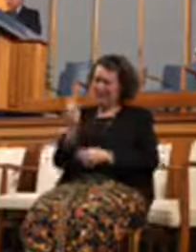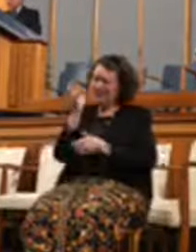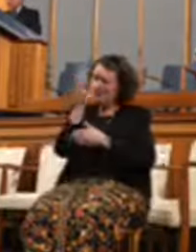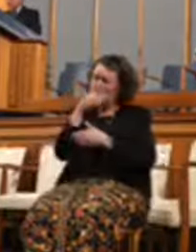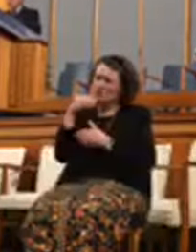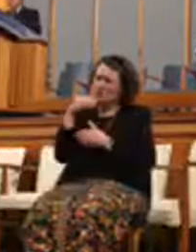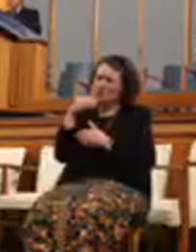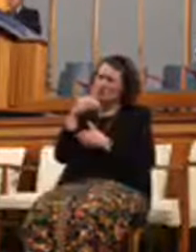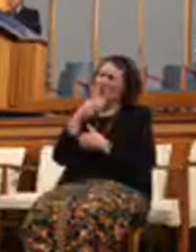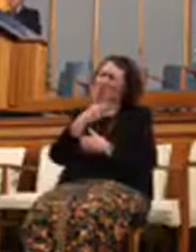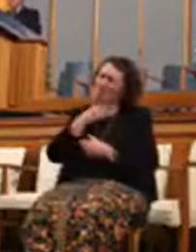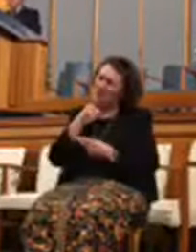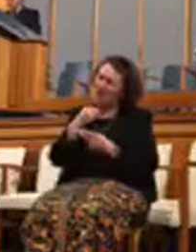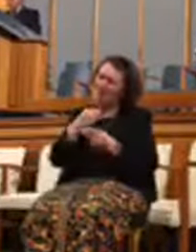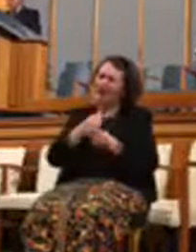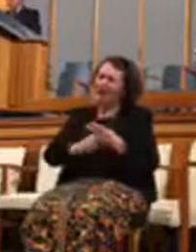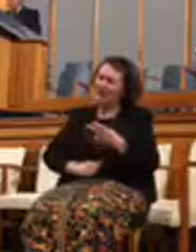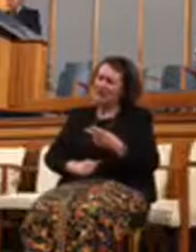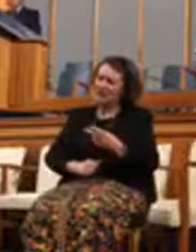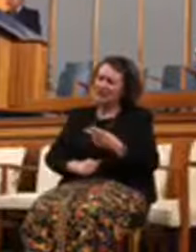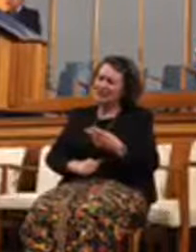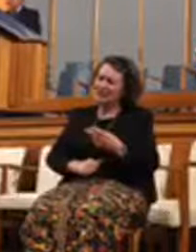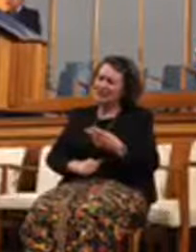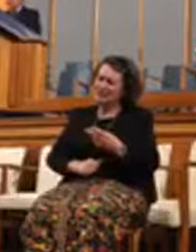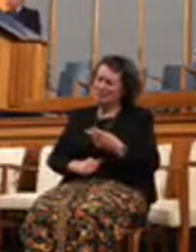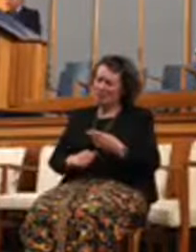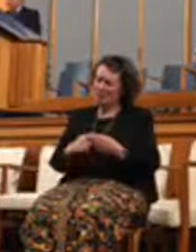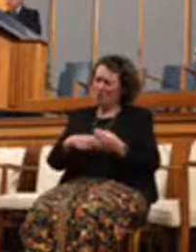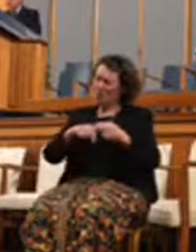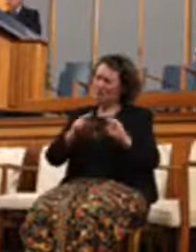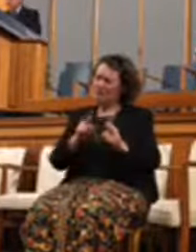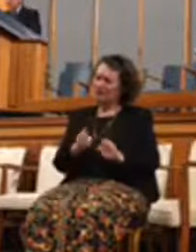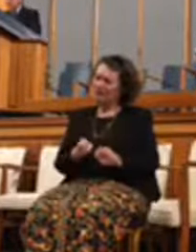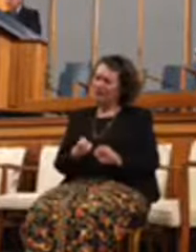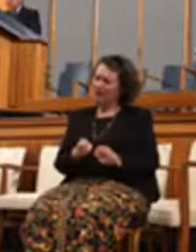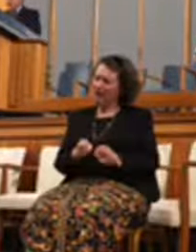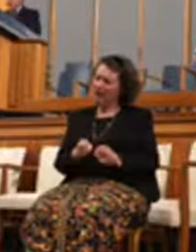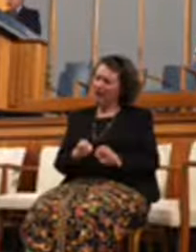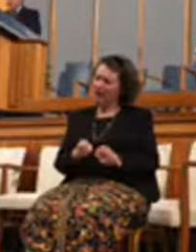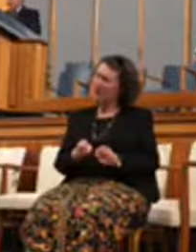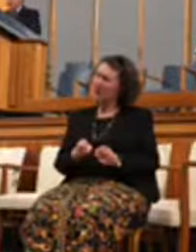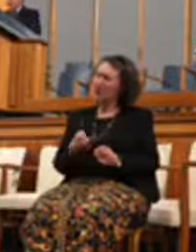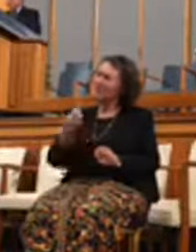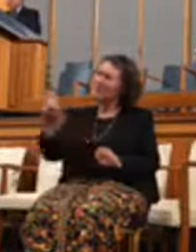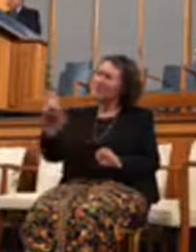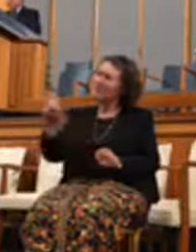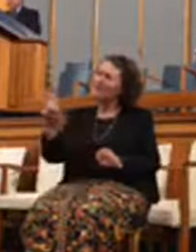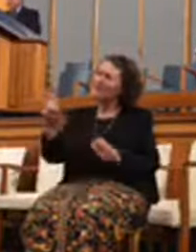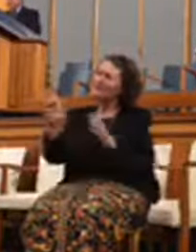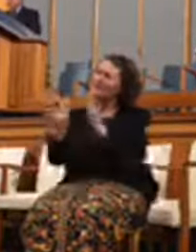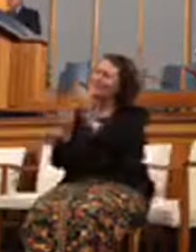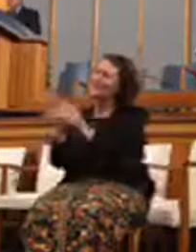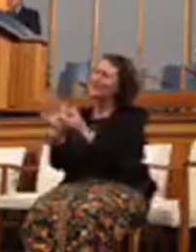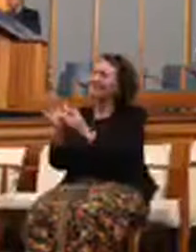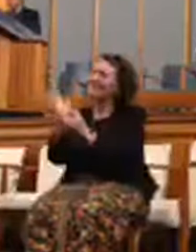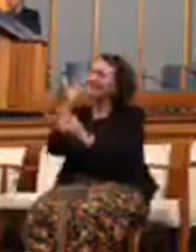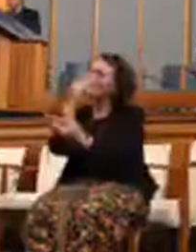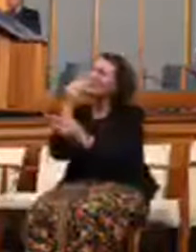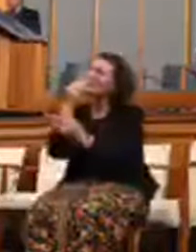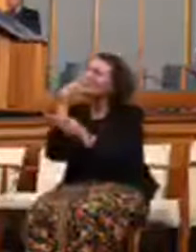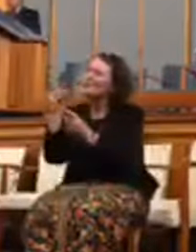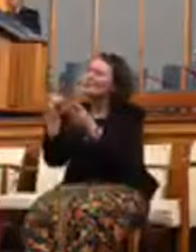in Christ? Why should we live homeless while there is a shelter, there